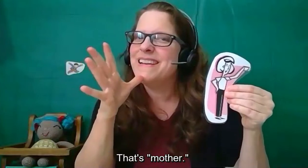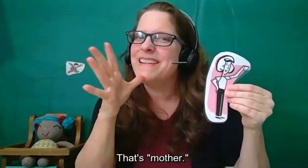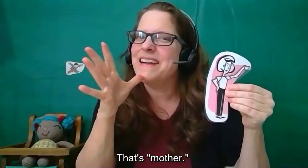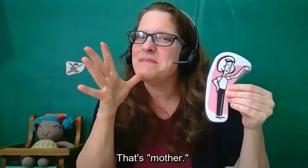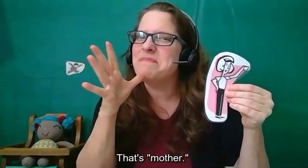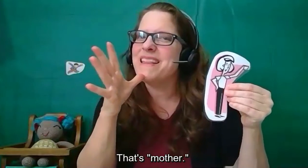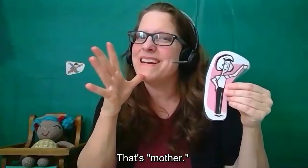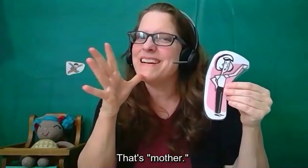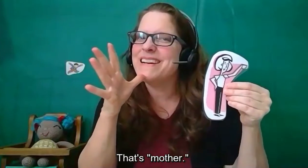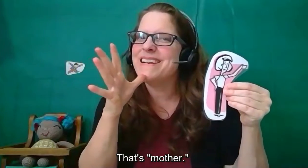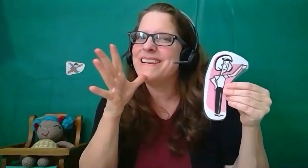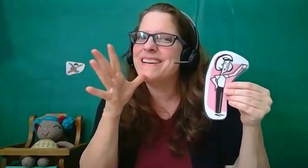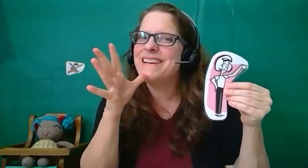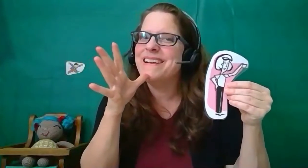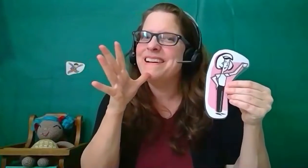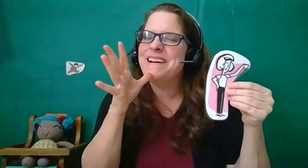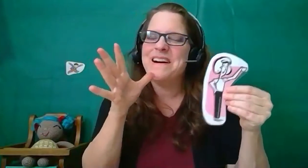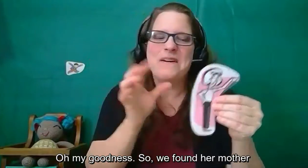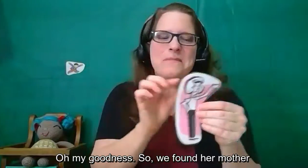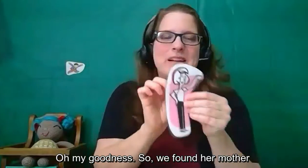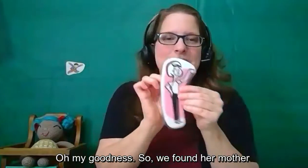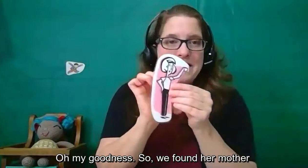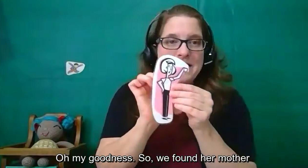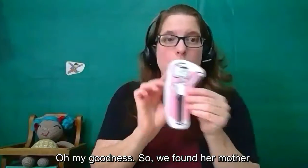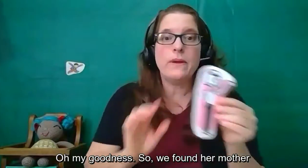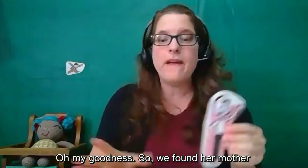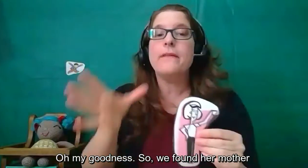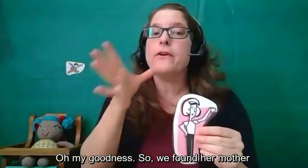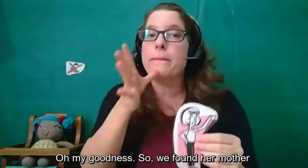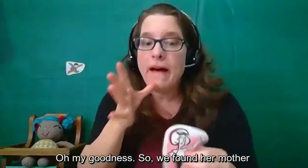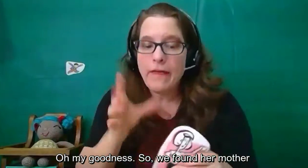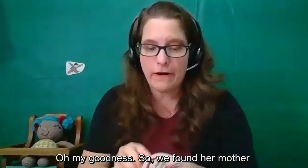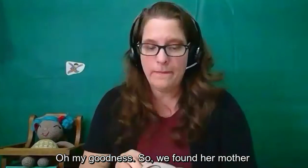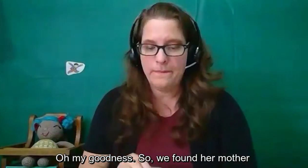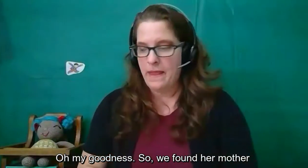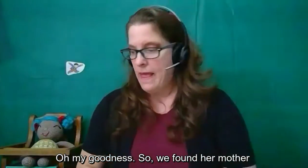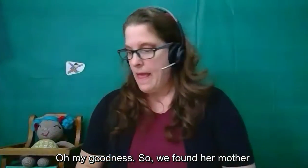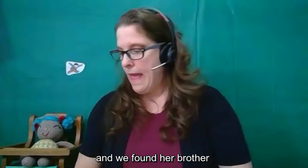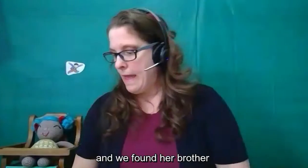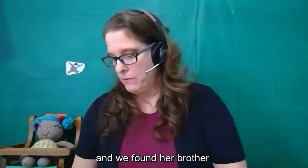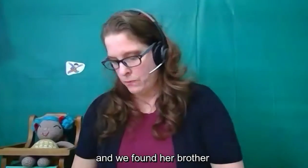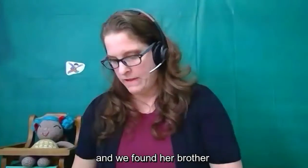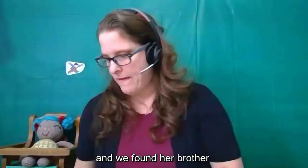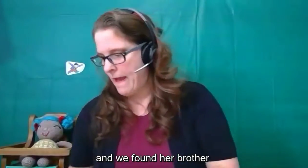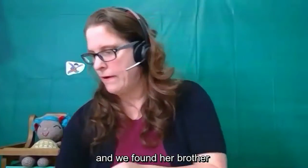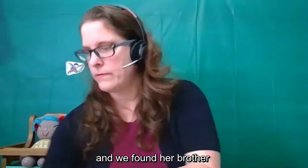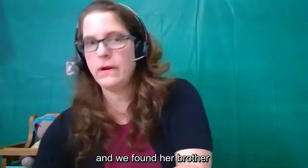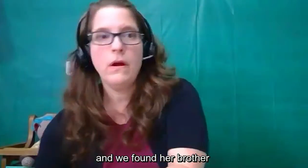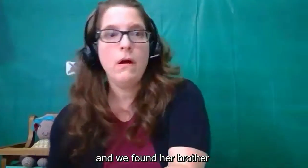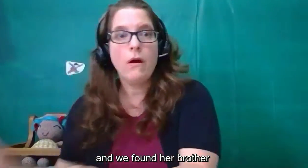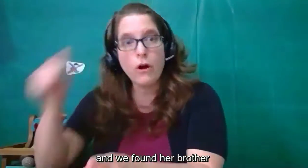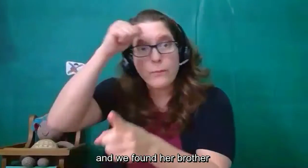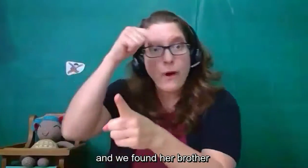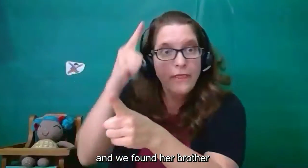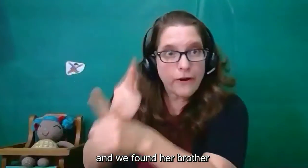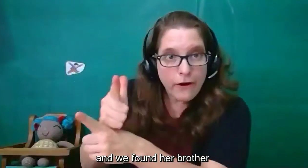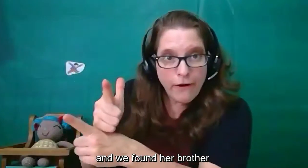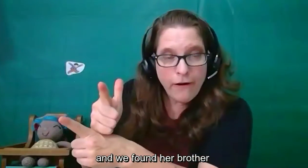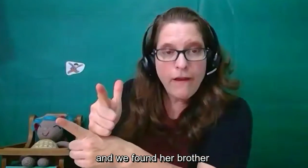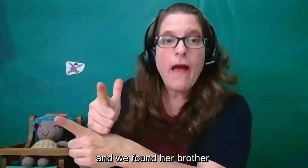That's mother. Oh my goodness. So we found her mother and we found her brother and